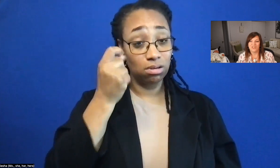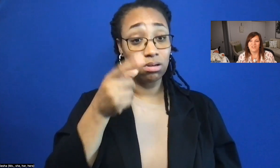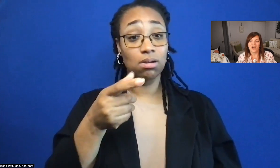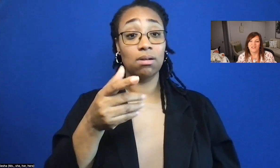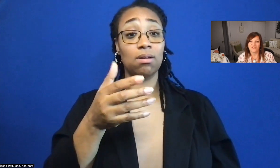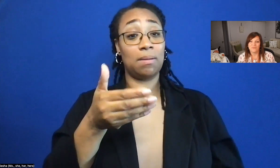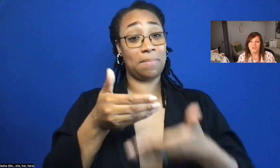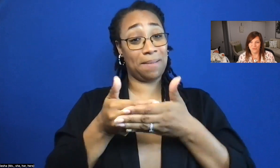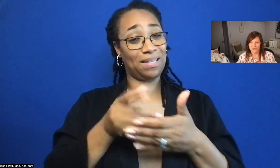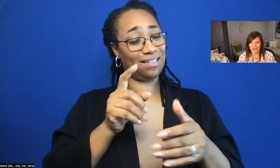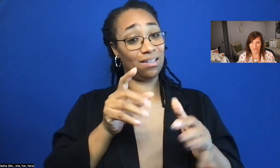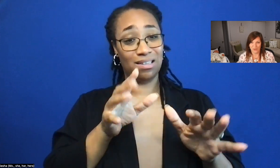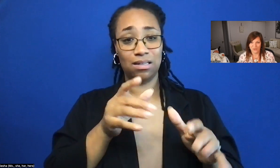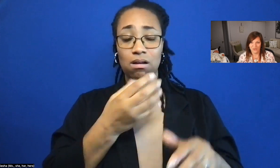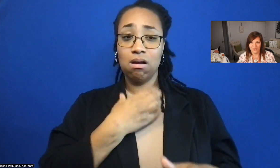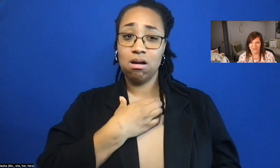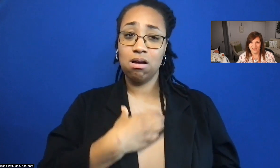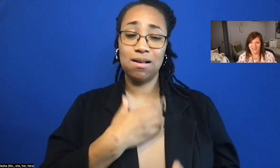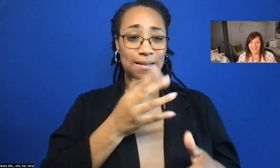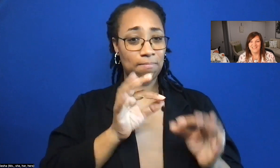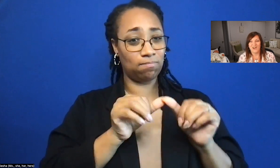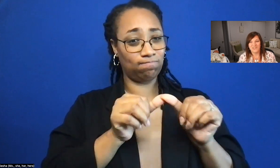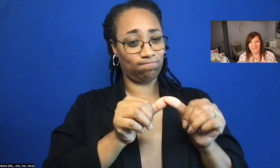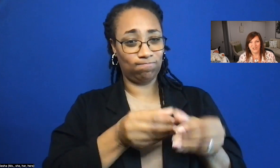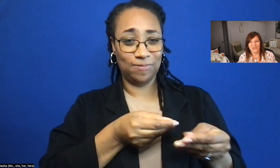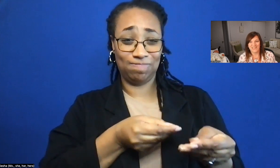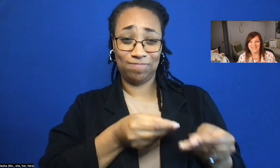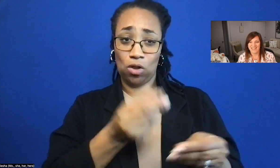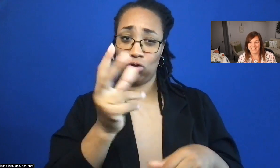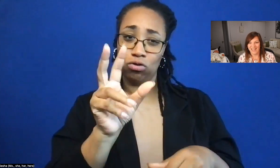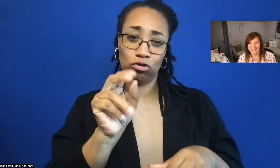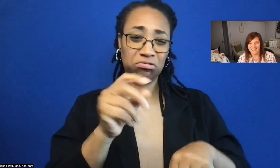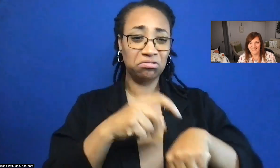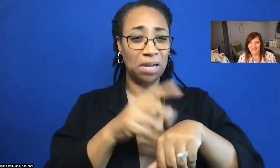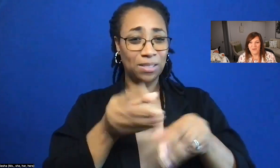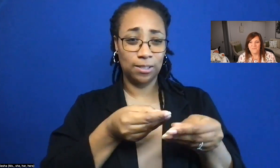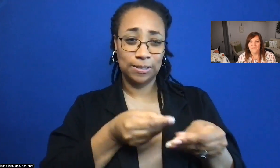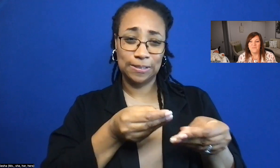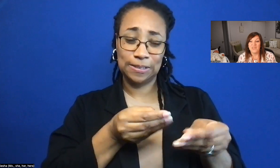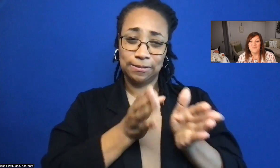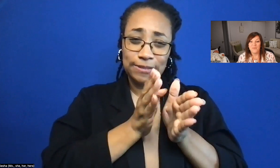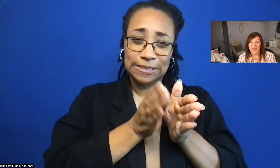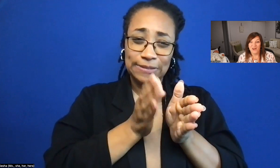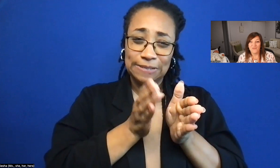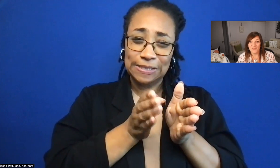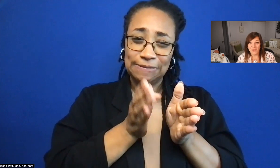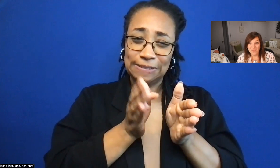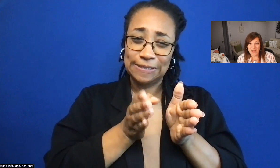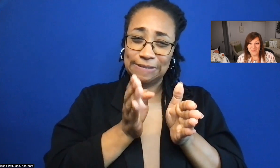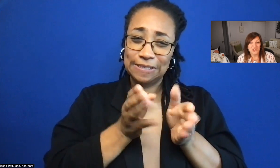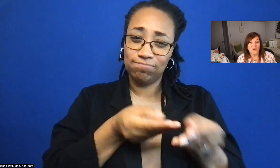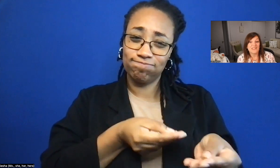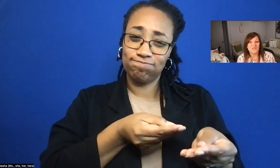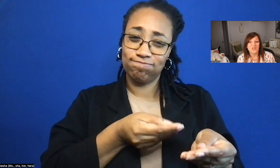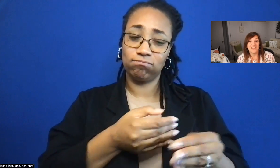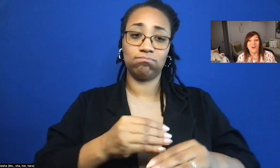transition colostrum to mature milk. This often occurs on the second night. Be prepared for your baby